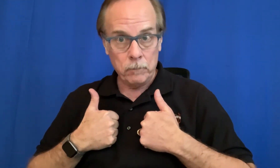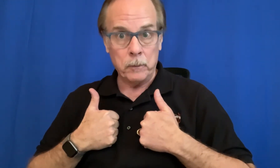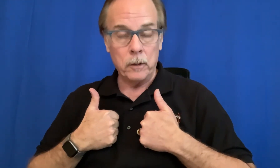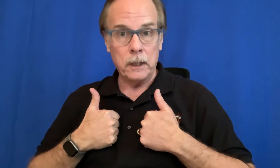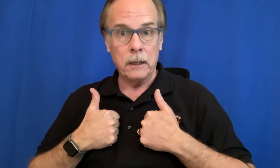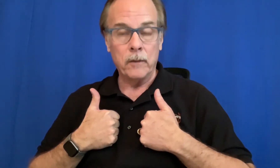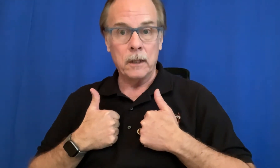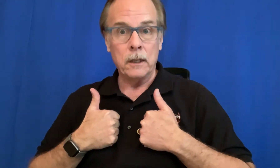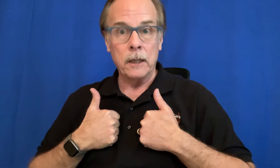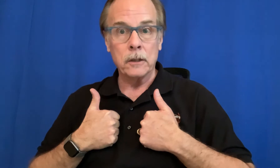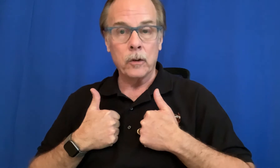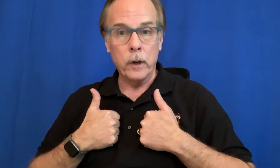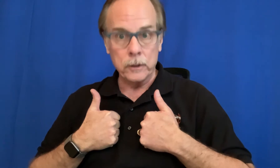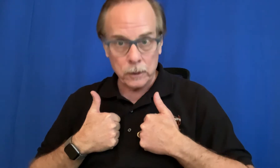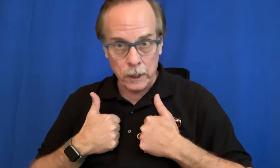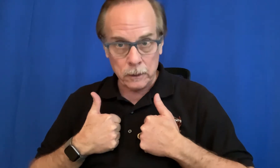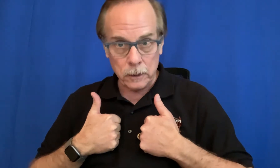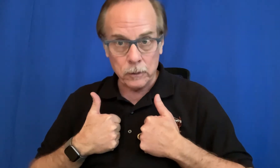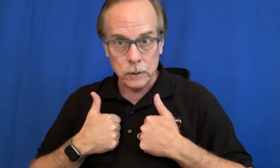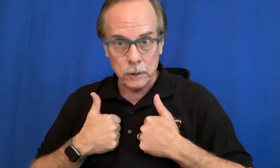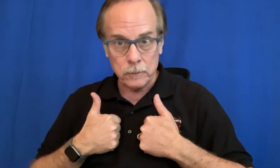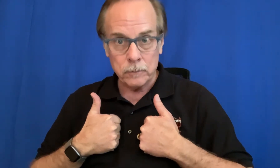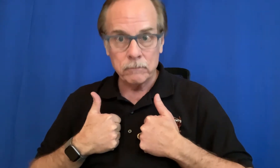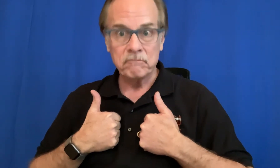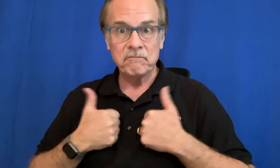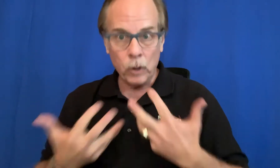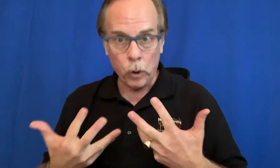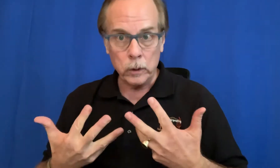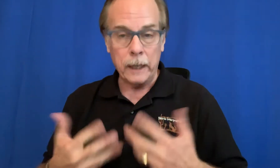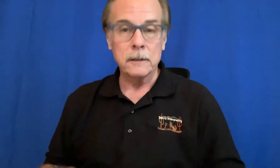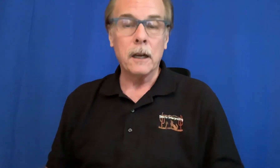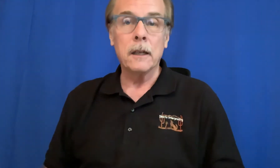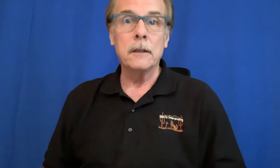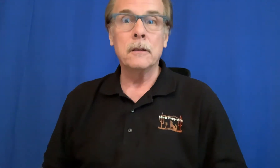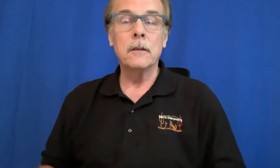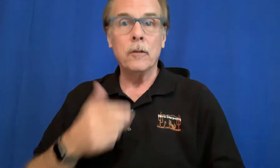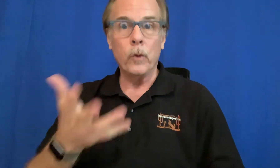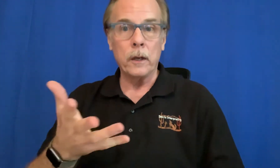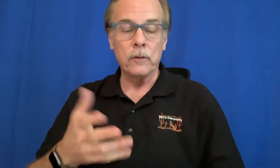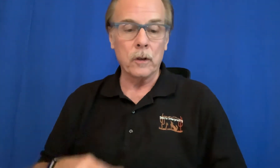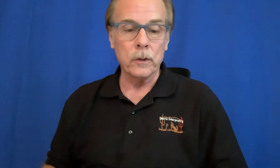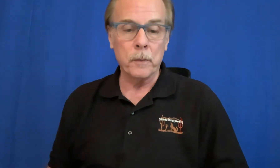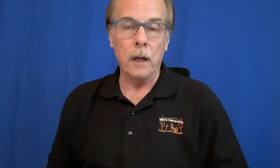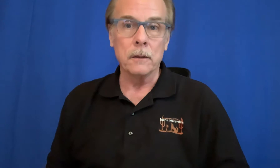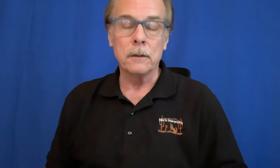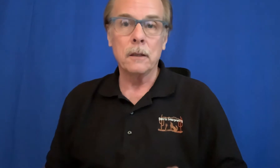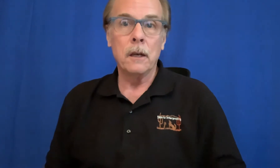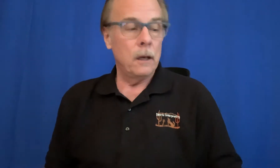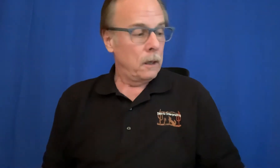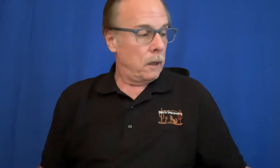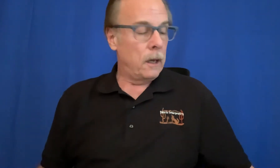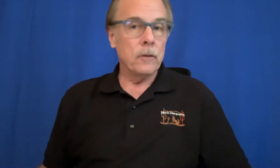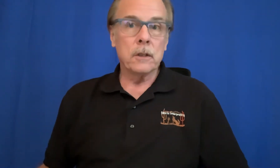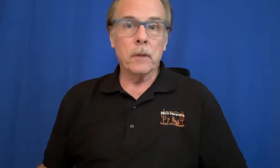Remember at the end of the yes/no question, head tilted, hold last sign, waiting for a response. And there's some